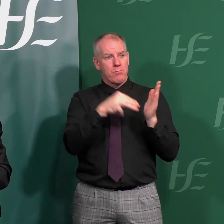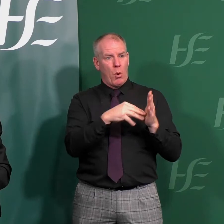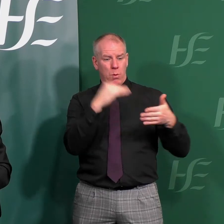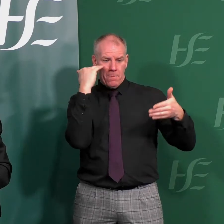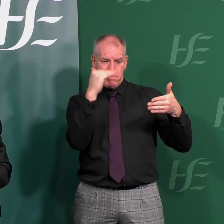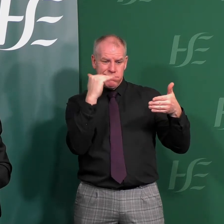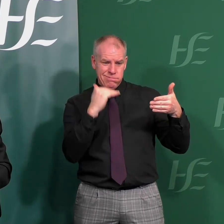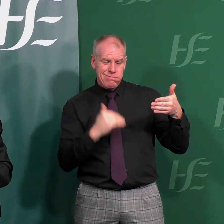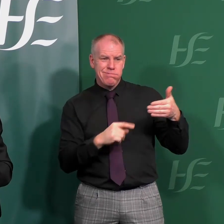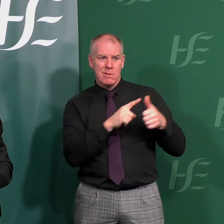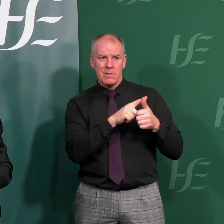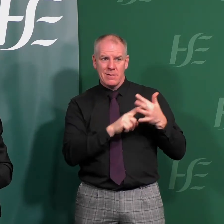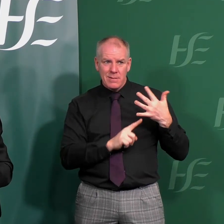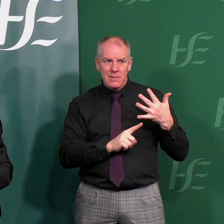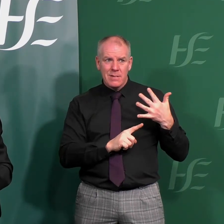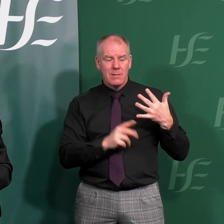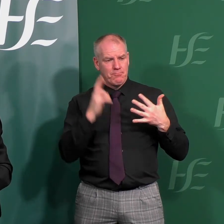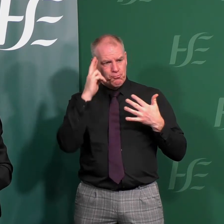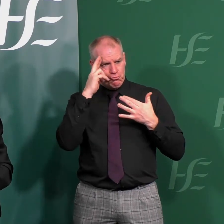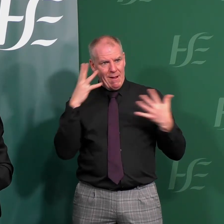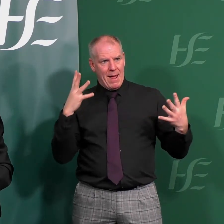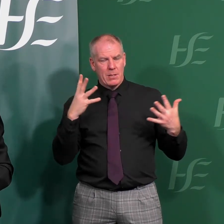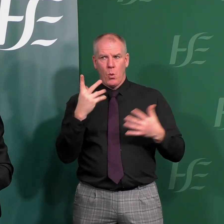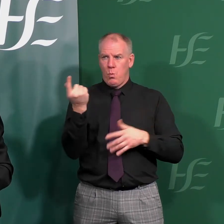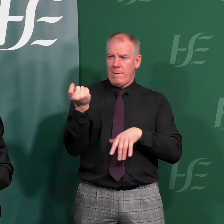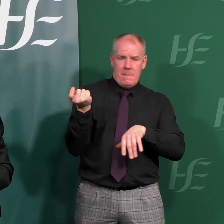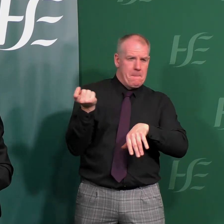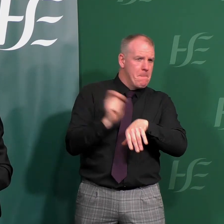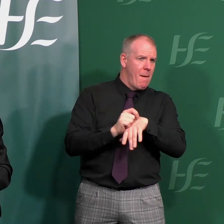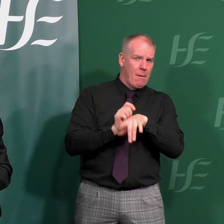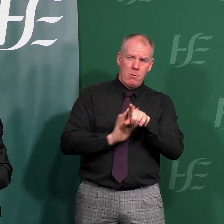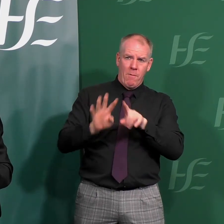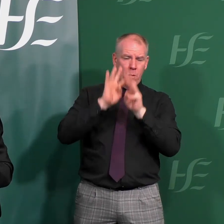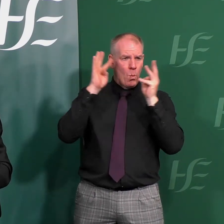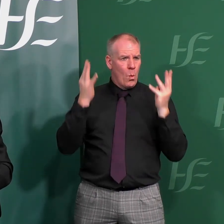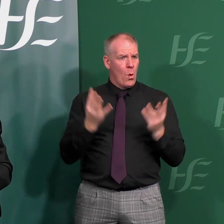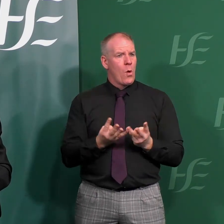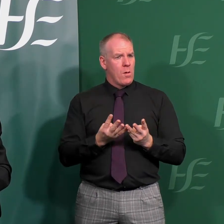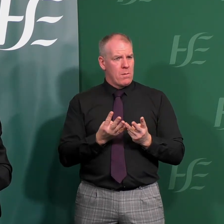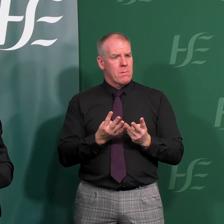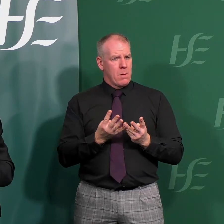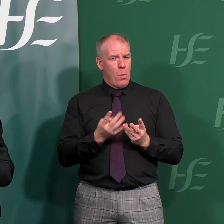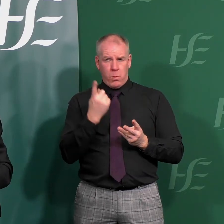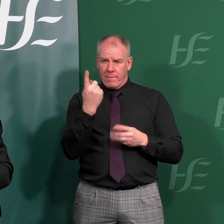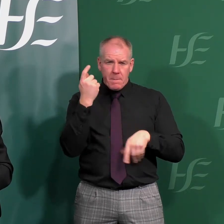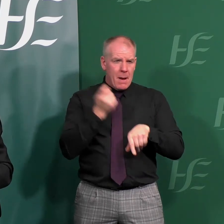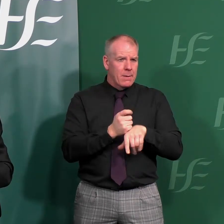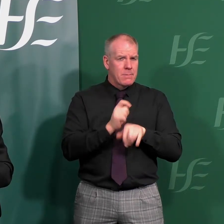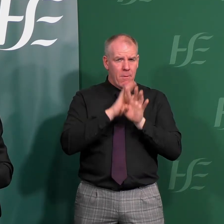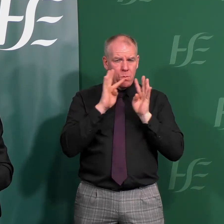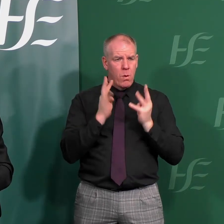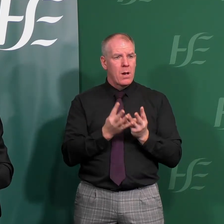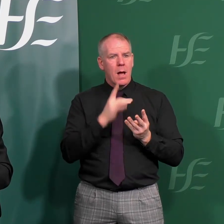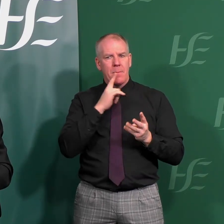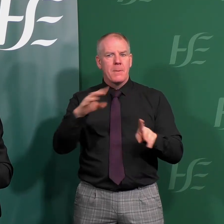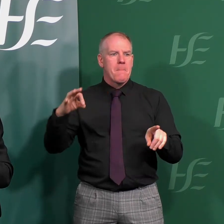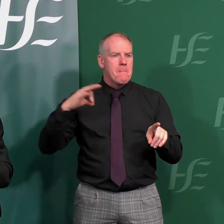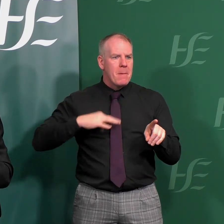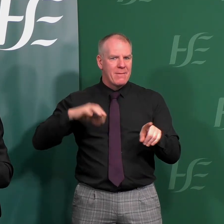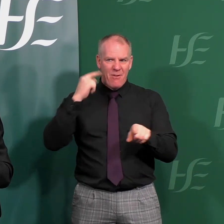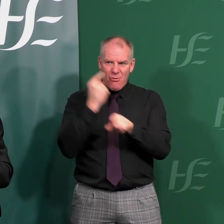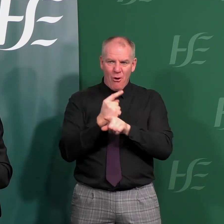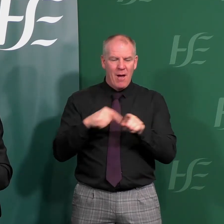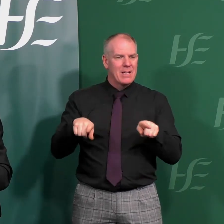have, recognised as one of the best in class in the world, but more importantly, the benefits that it's providing to